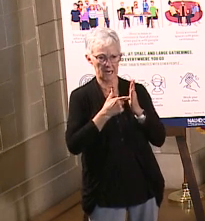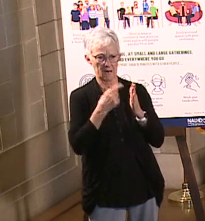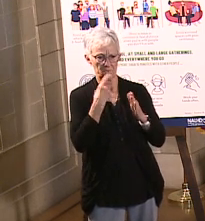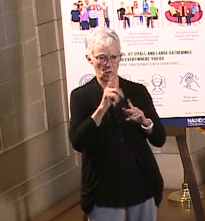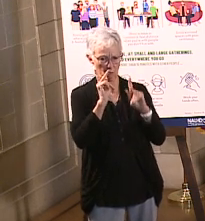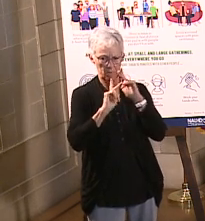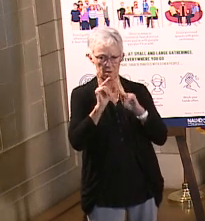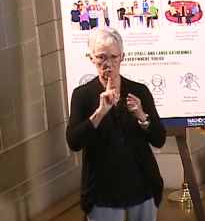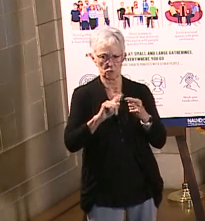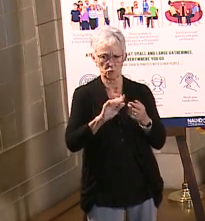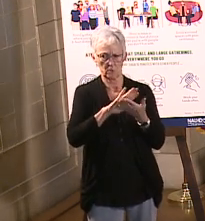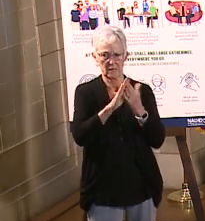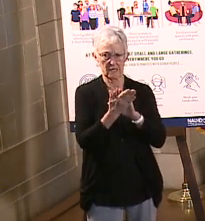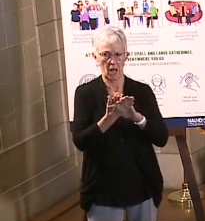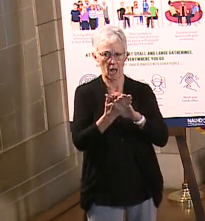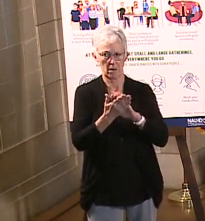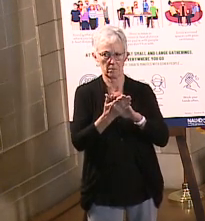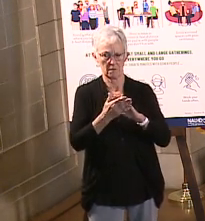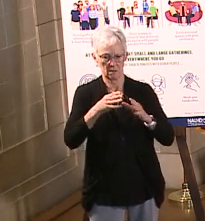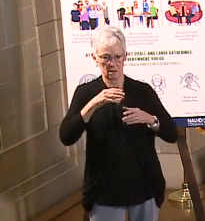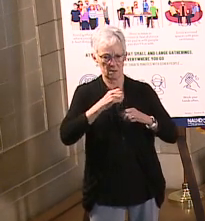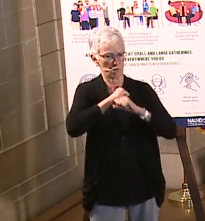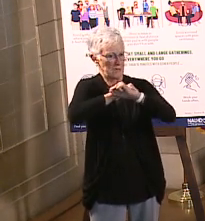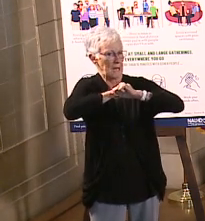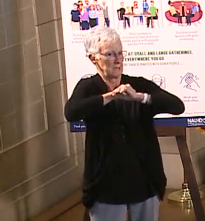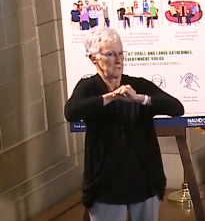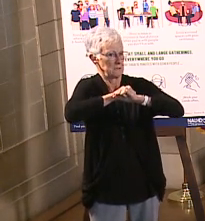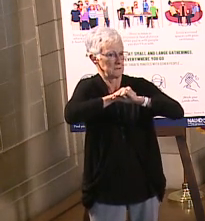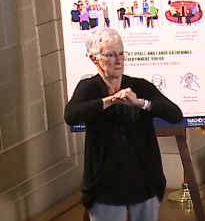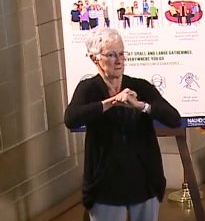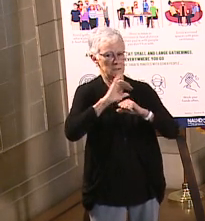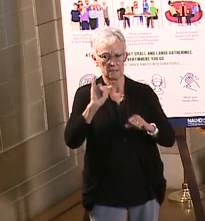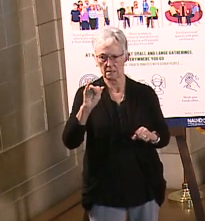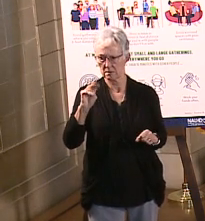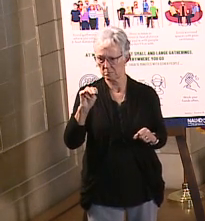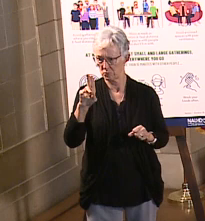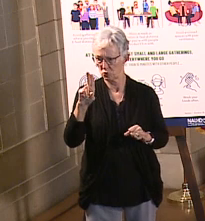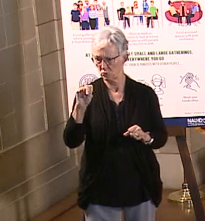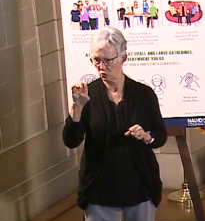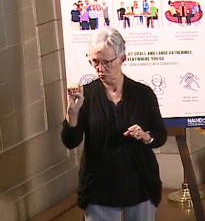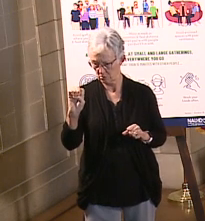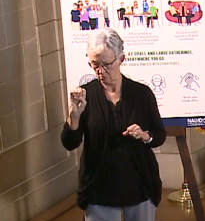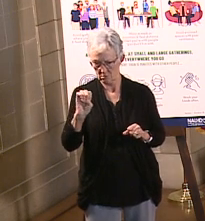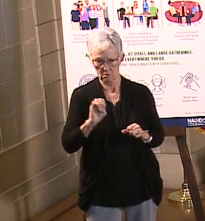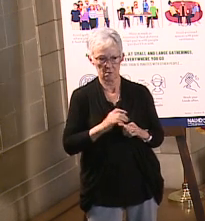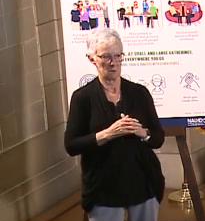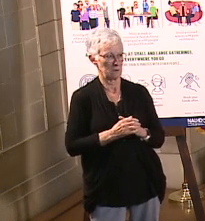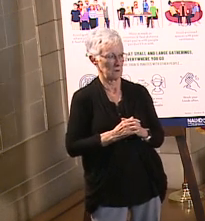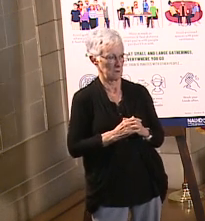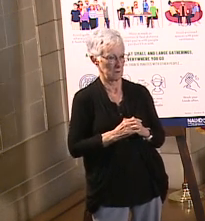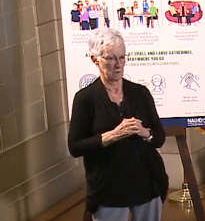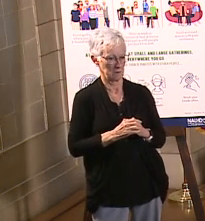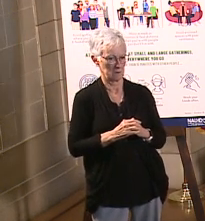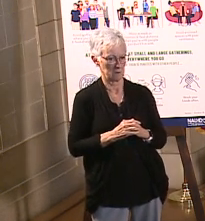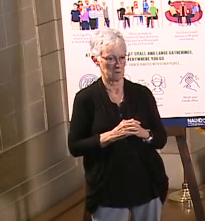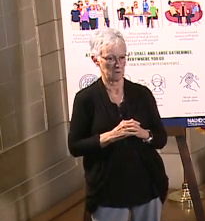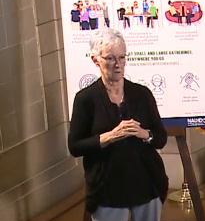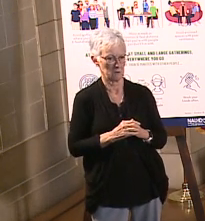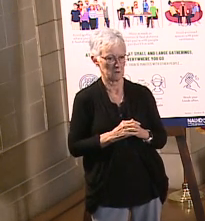So the question was, when will first people start getting inoculations, and when will people potentially start being